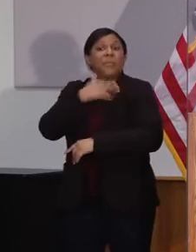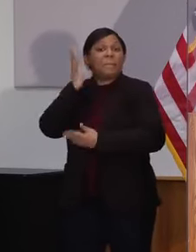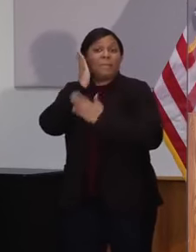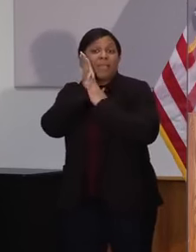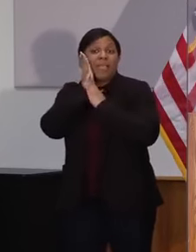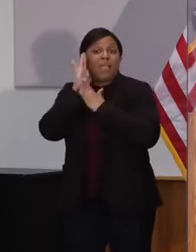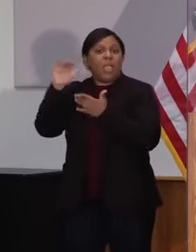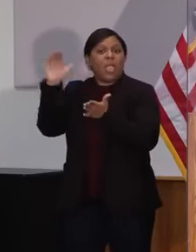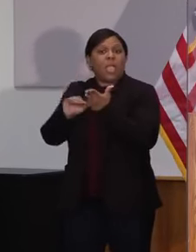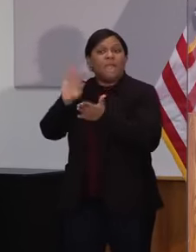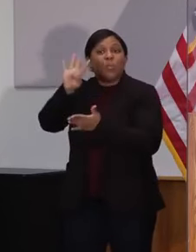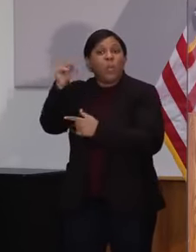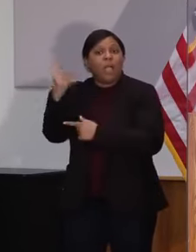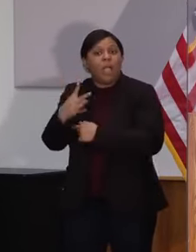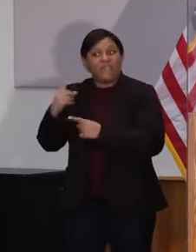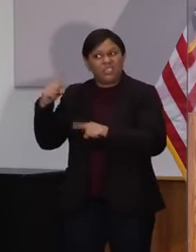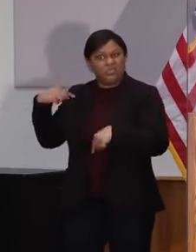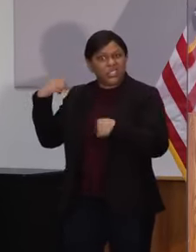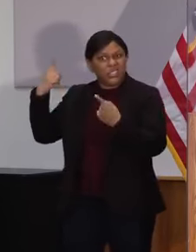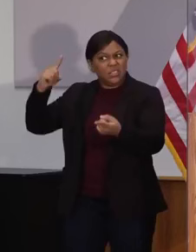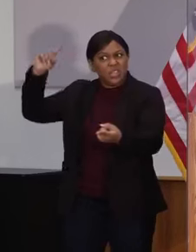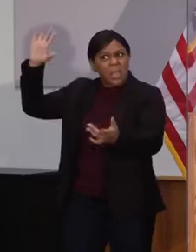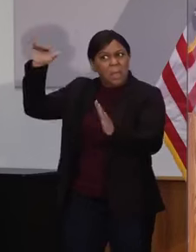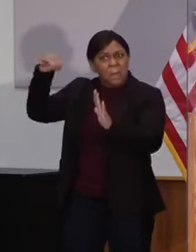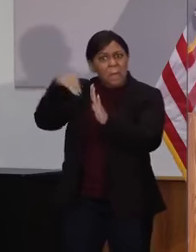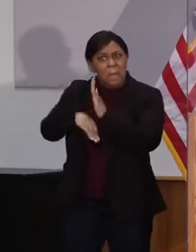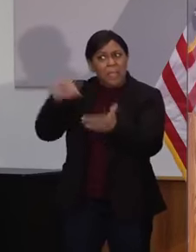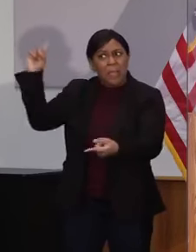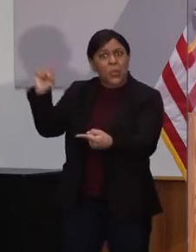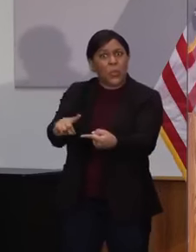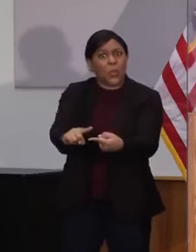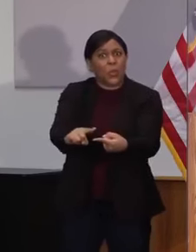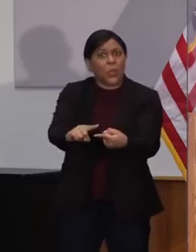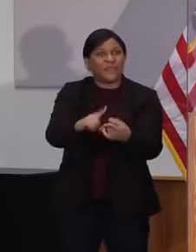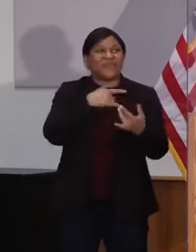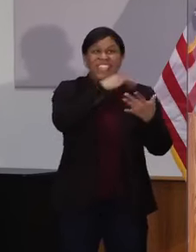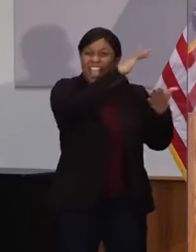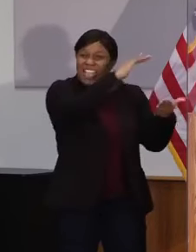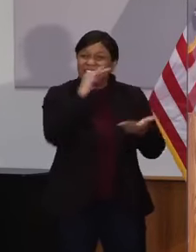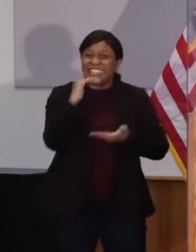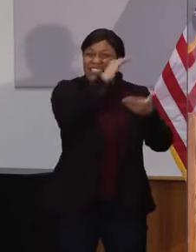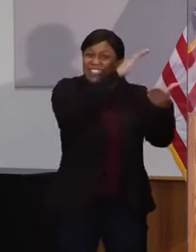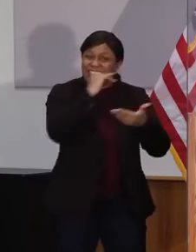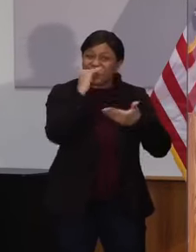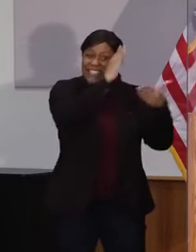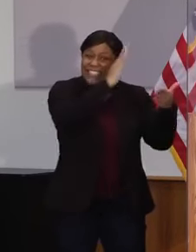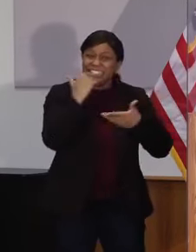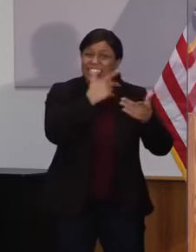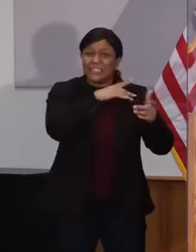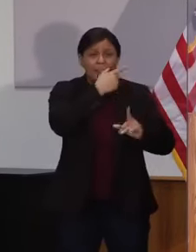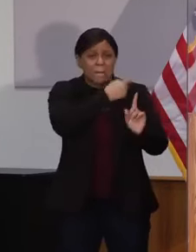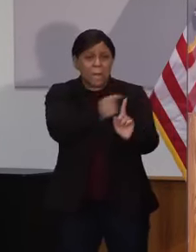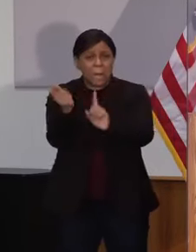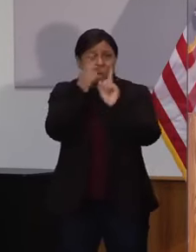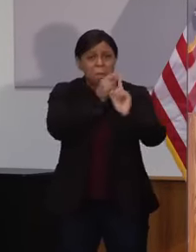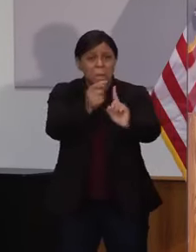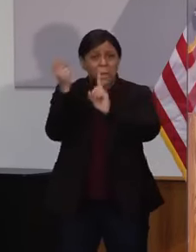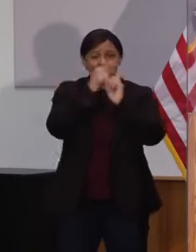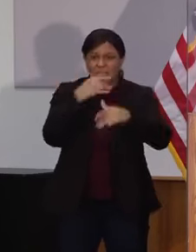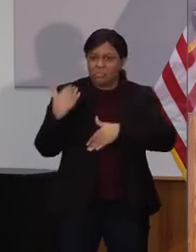low. More doses are coming in and moving out at a faster pace than ever before. We're at a spot where if we keep this